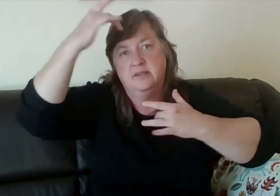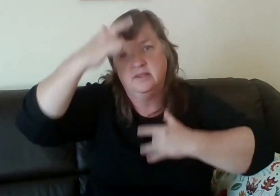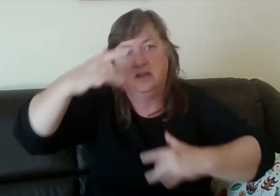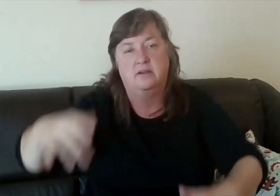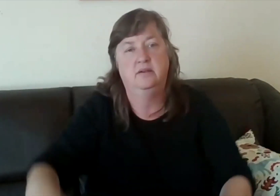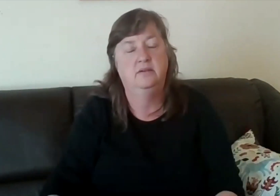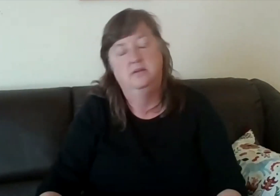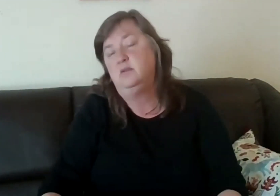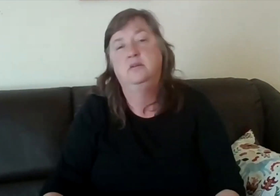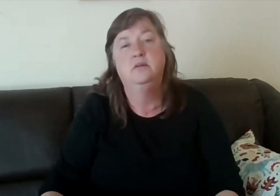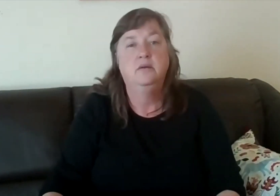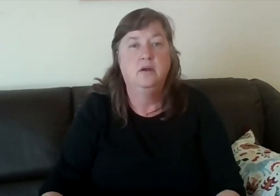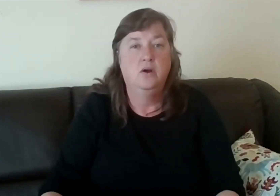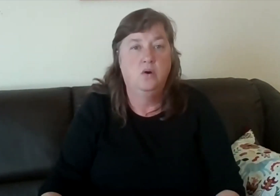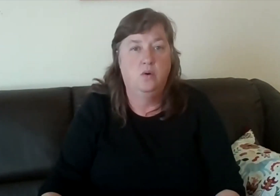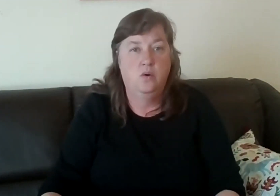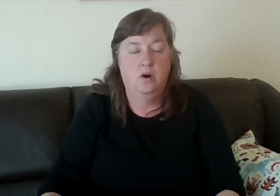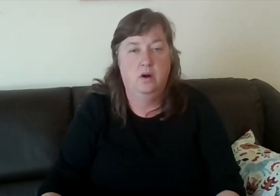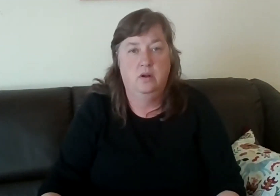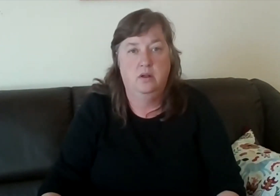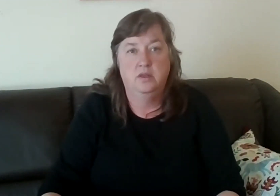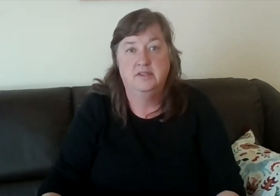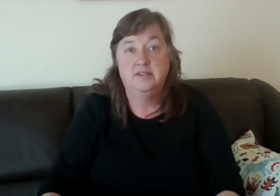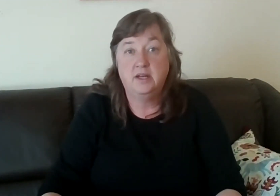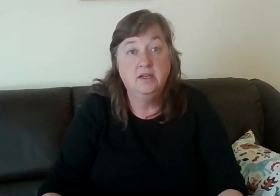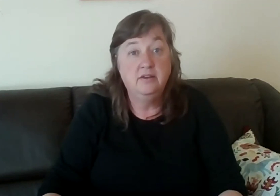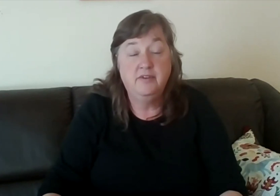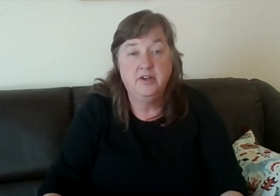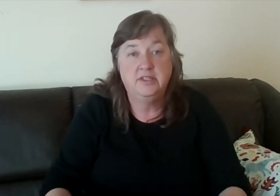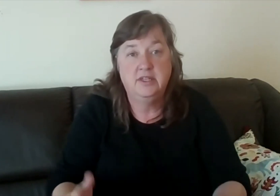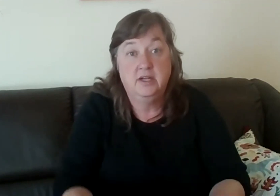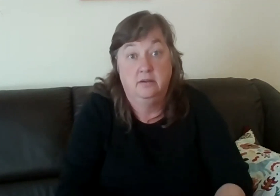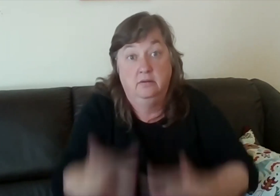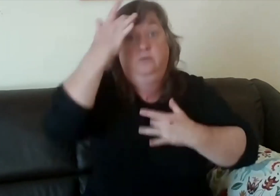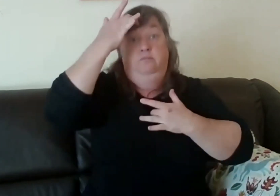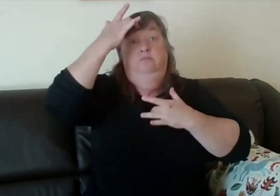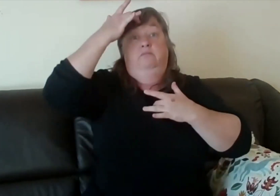sick. Or suddenly very sick.